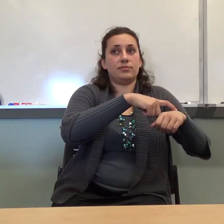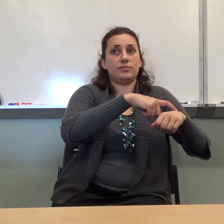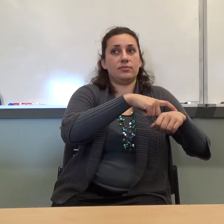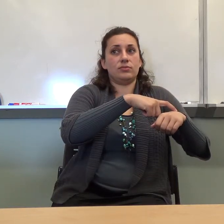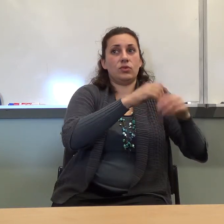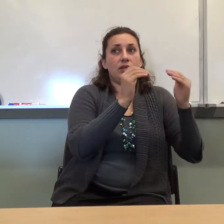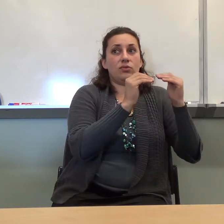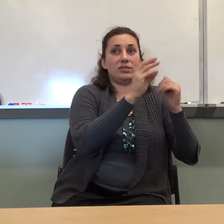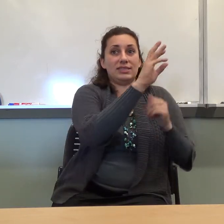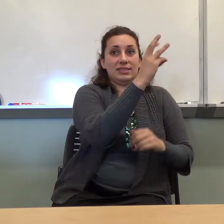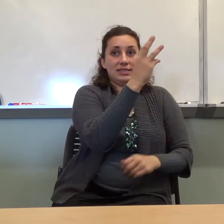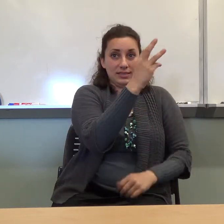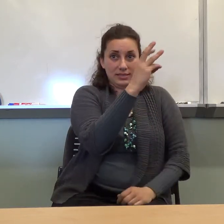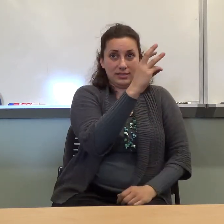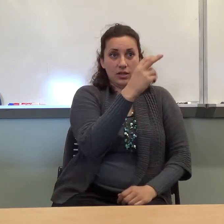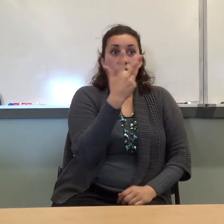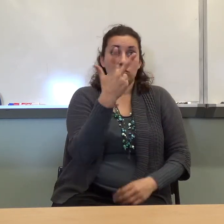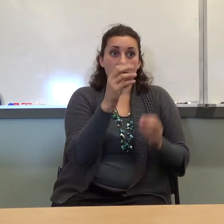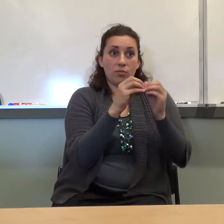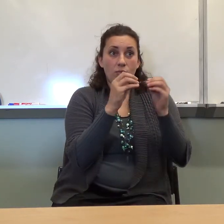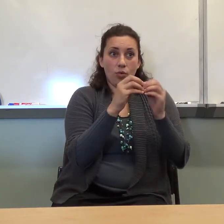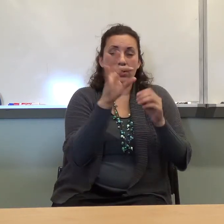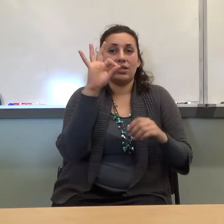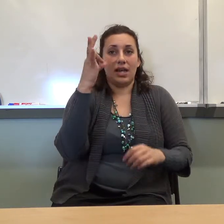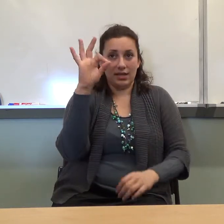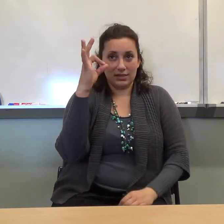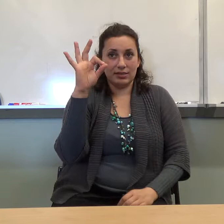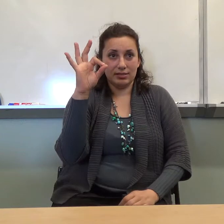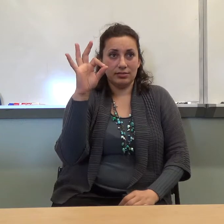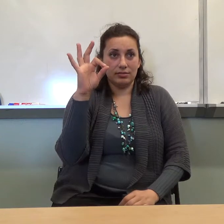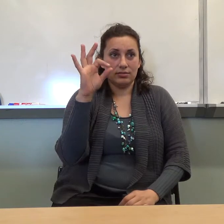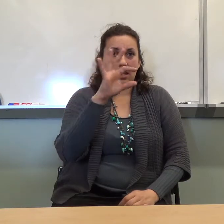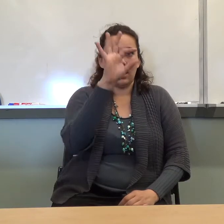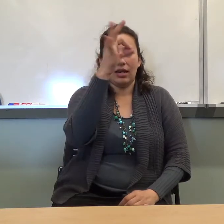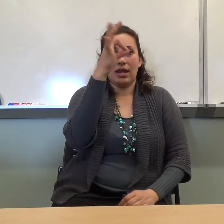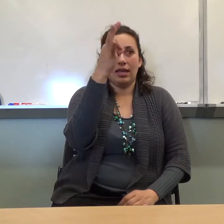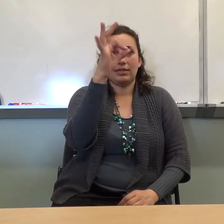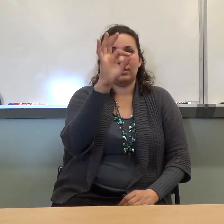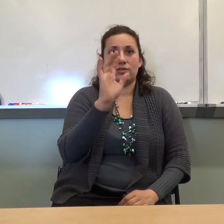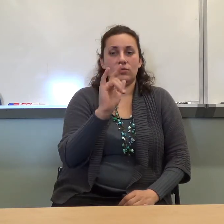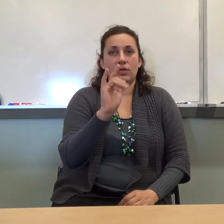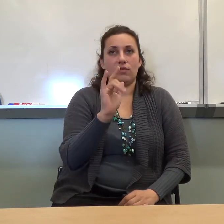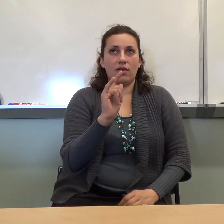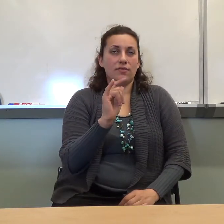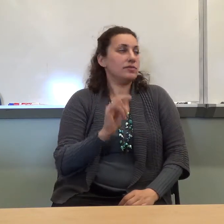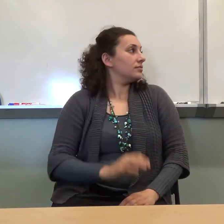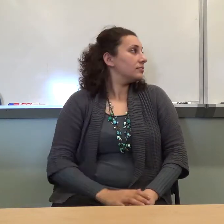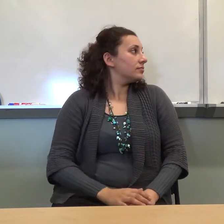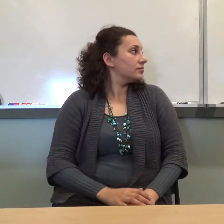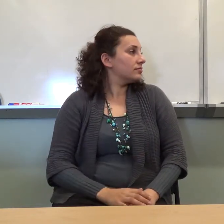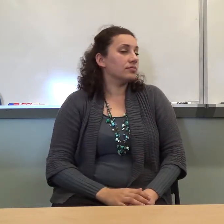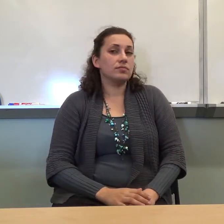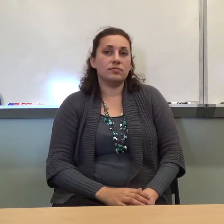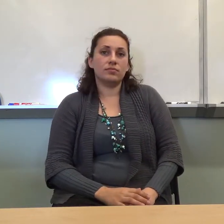and then there's 3 more, that would be 19. 19 25s in there. So it comes out to be 19 over